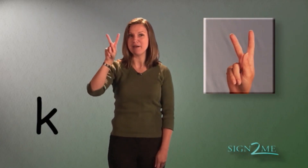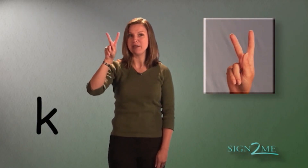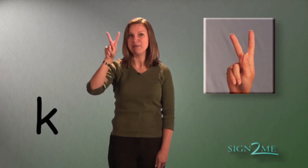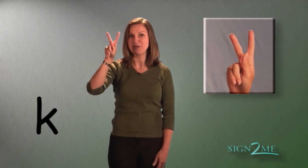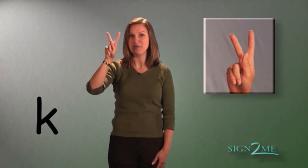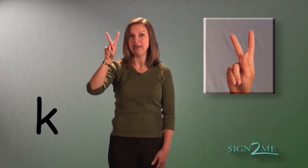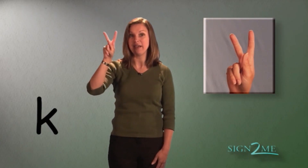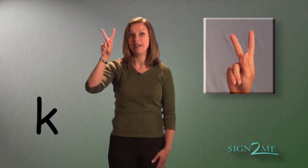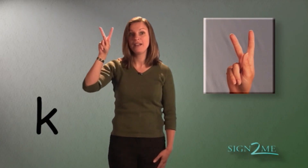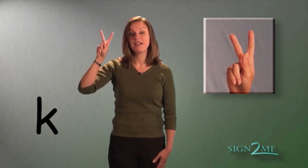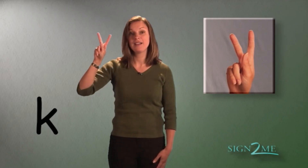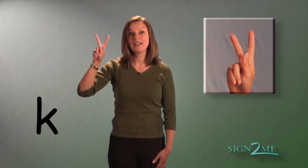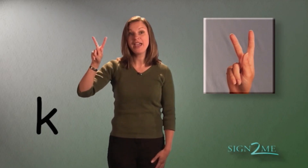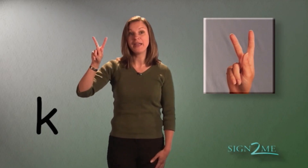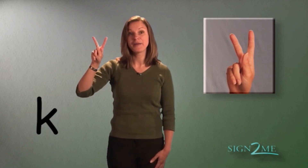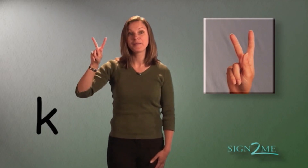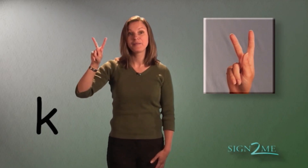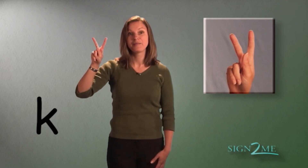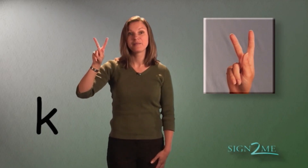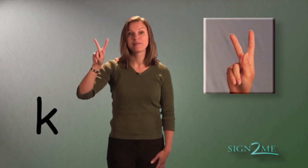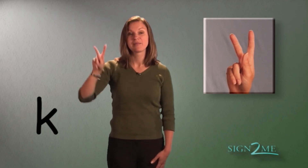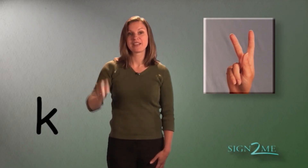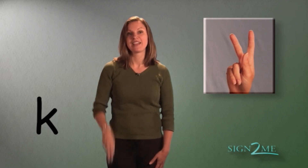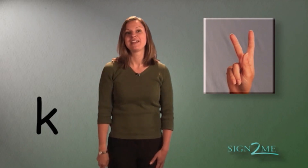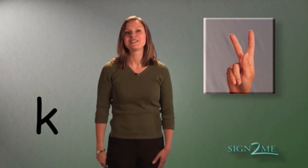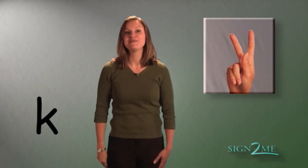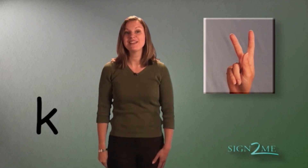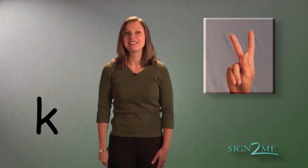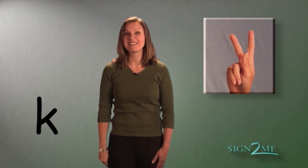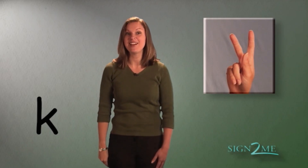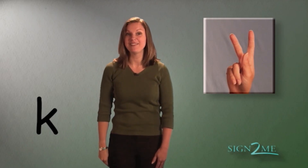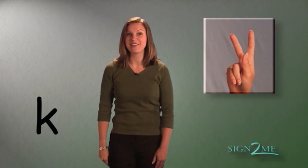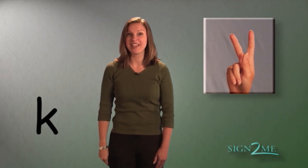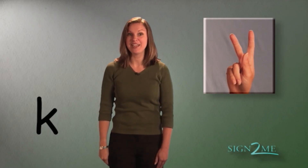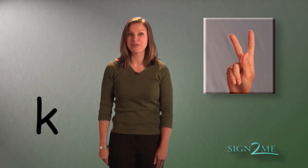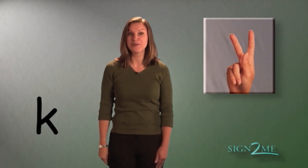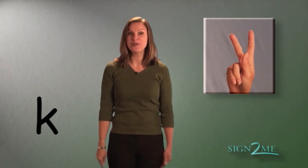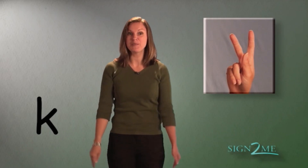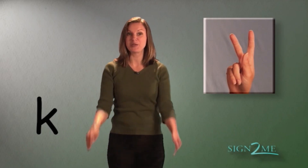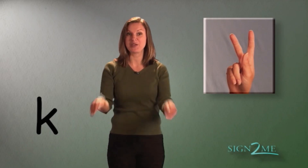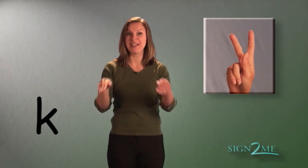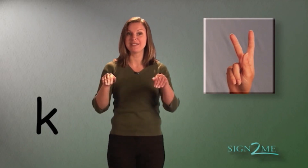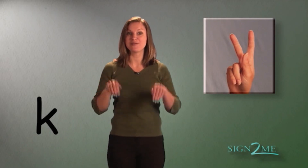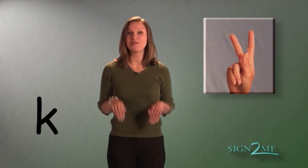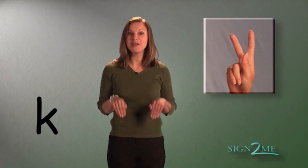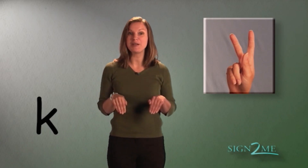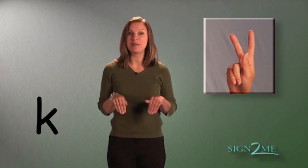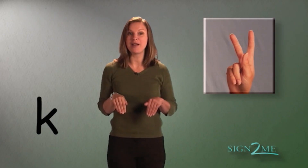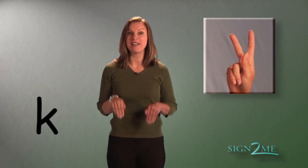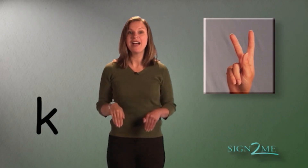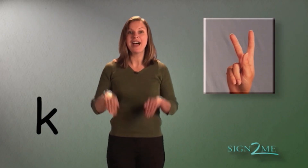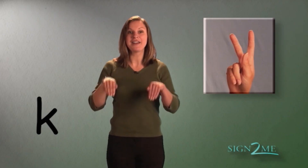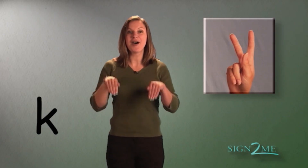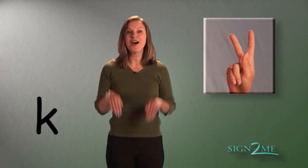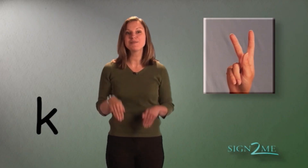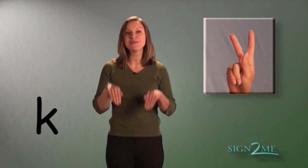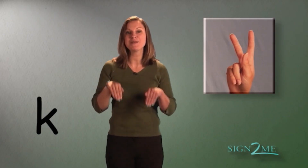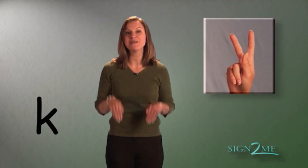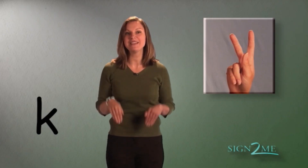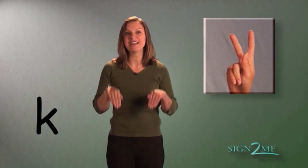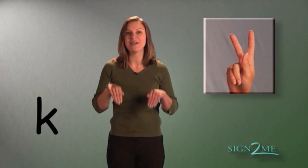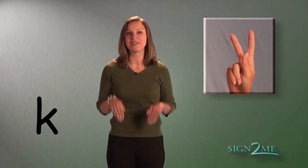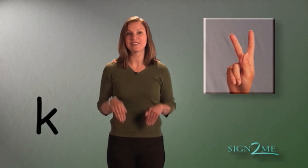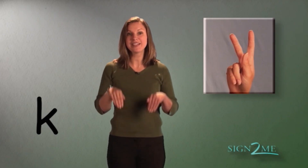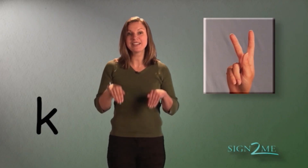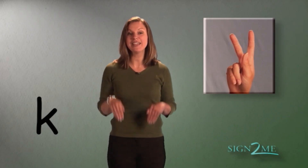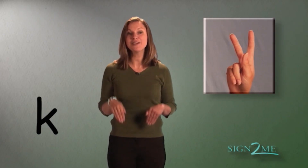and the thumb in between. K. To make the sign for kangaroo, put your hands in front of your body and hop them